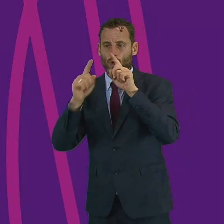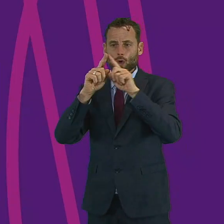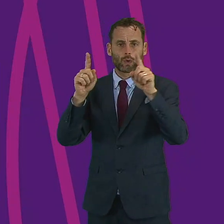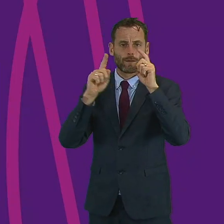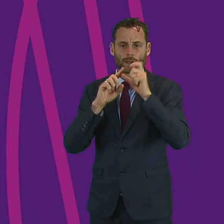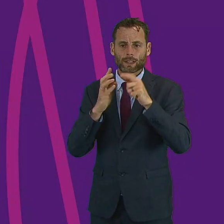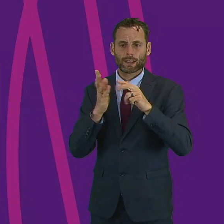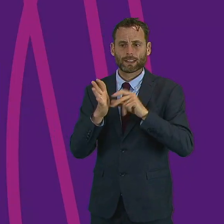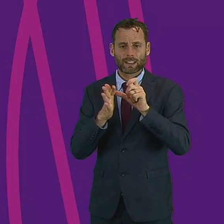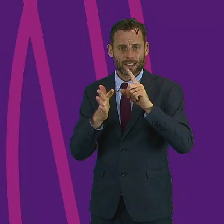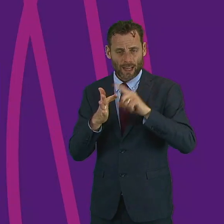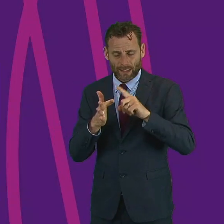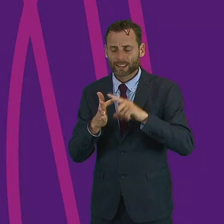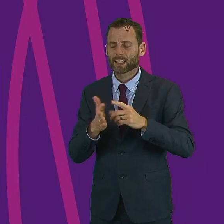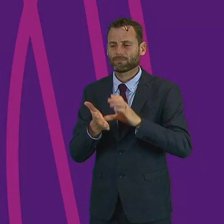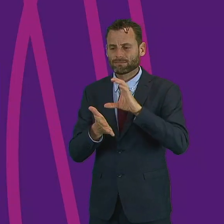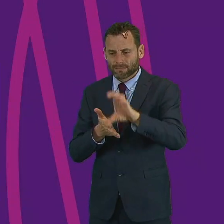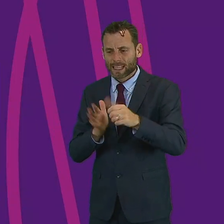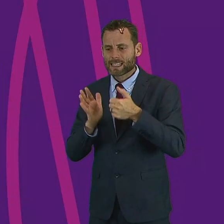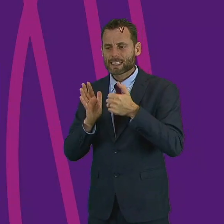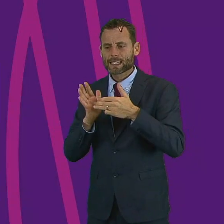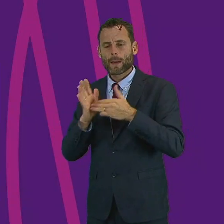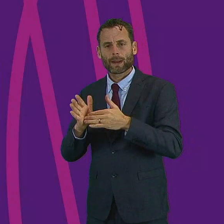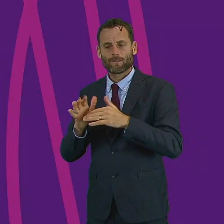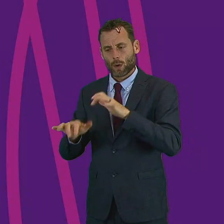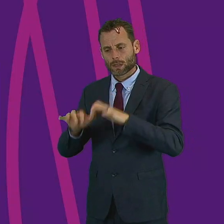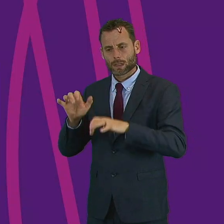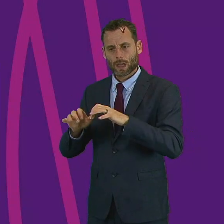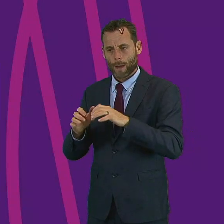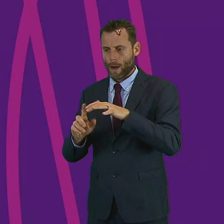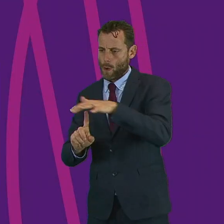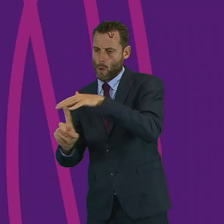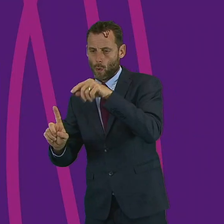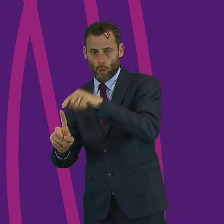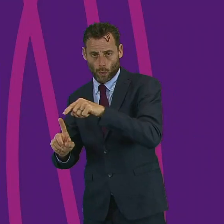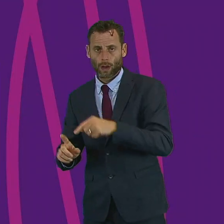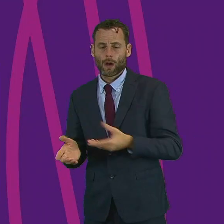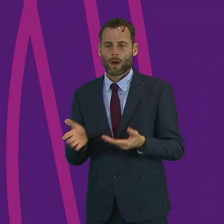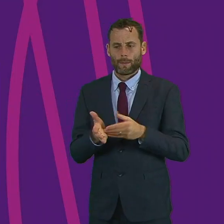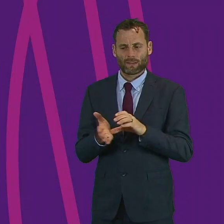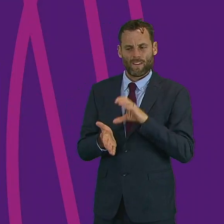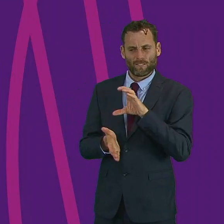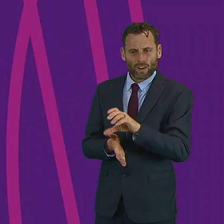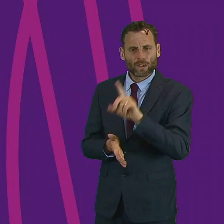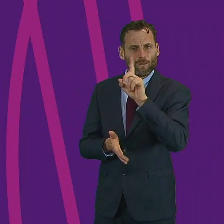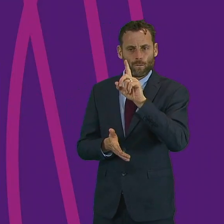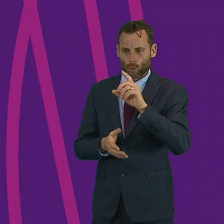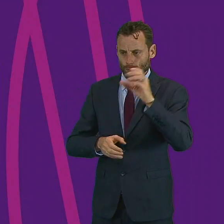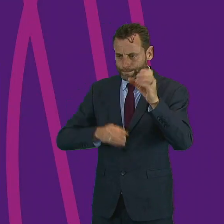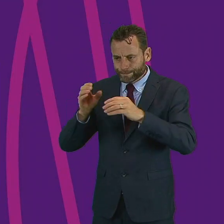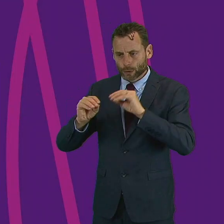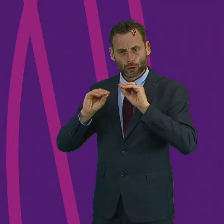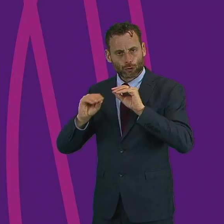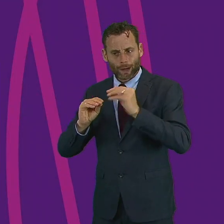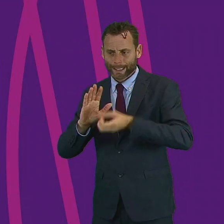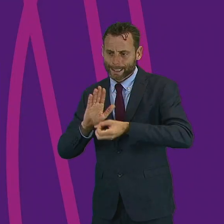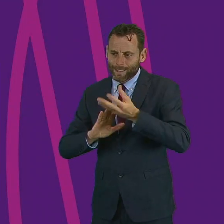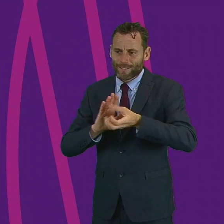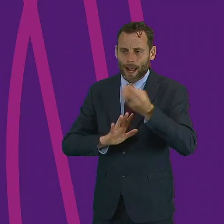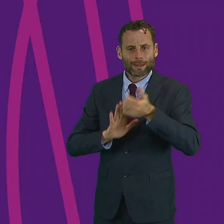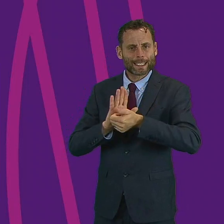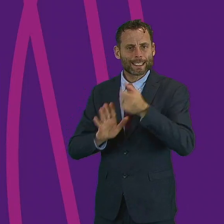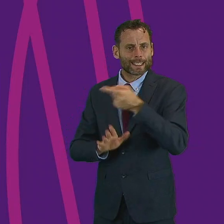we would expect them to do it. But our focus, and the focus of the Chief Dental Officer, is to get NHS dental services working fully and